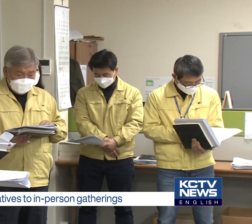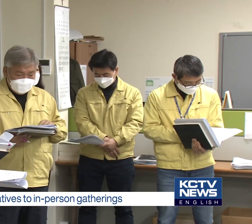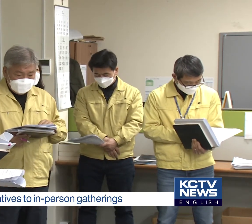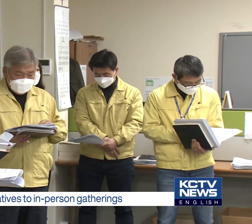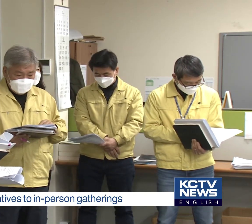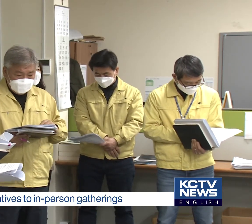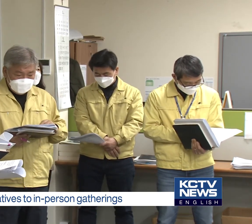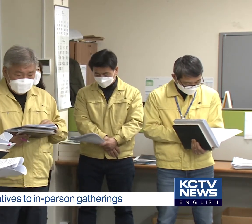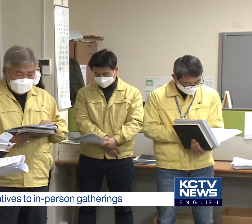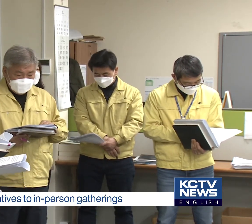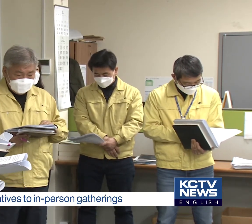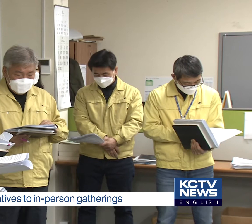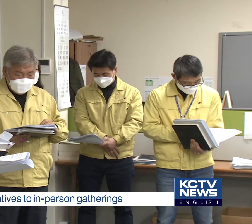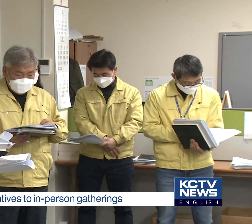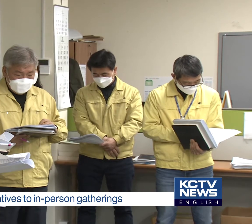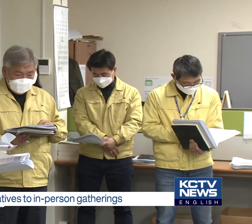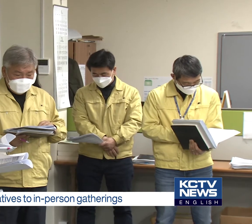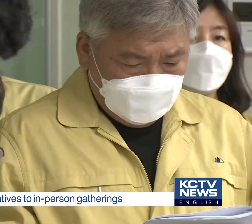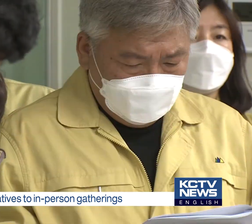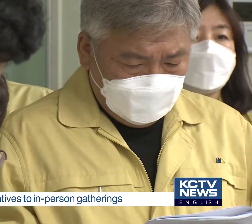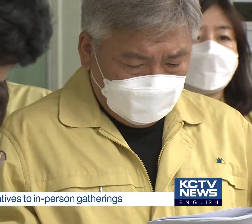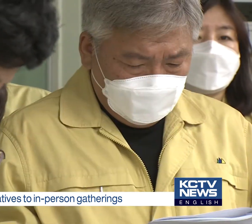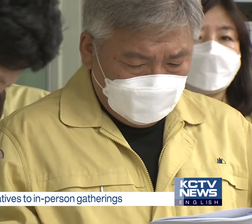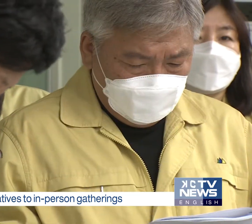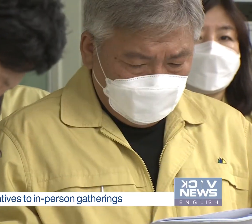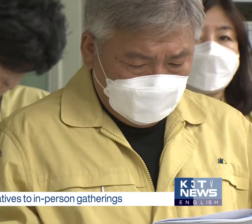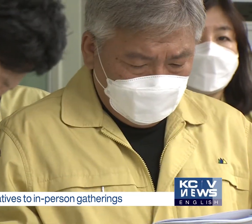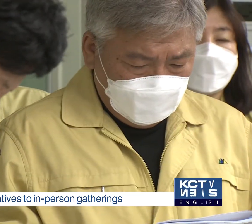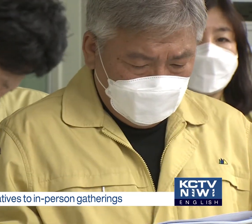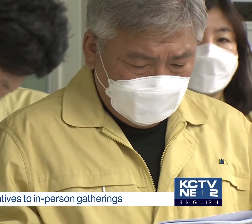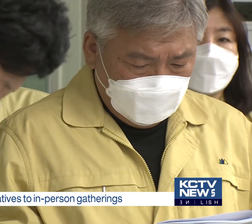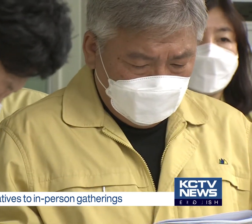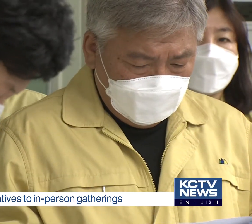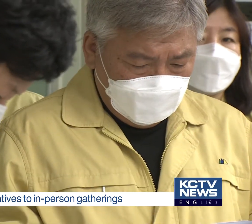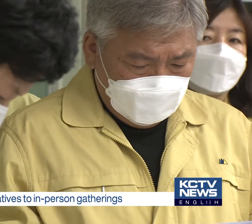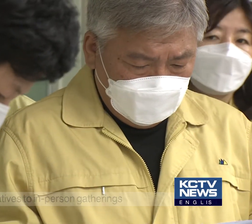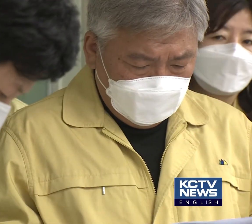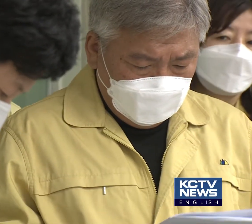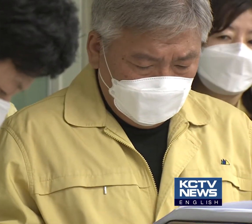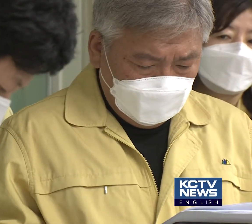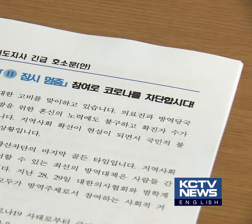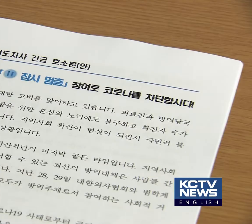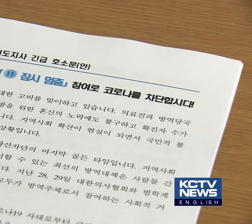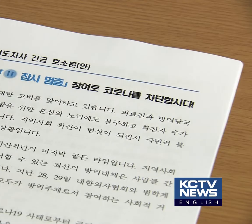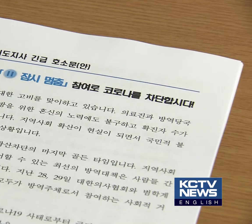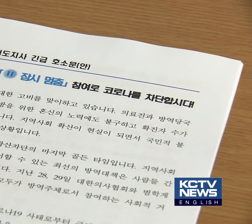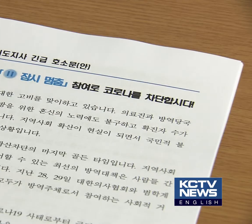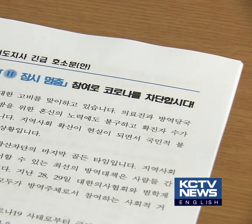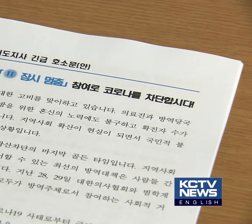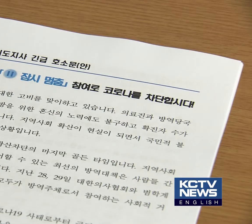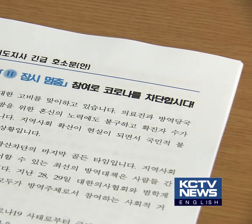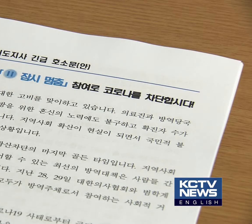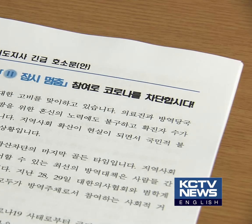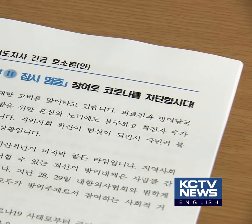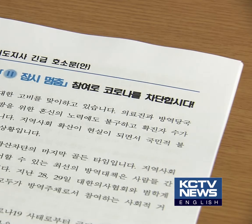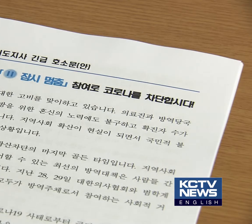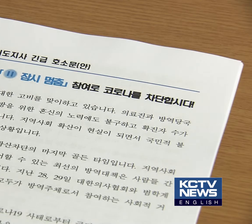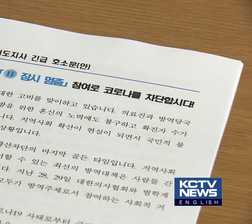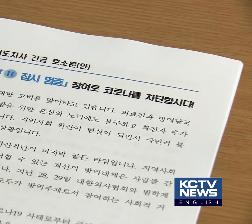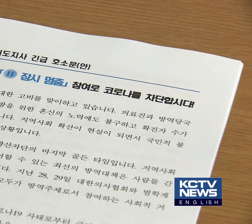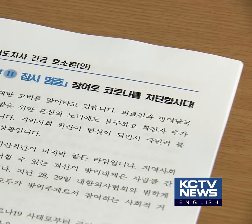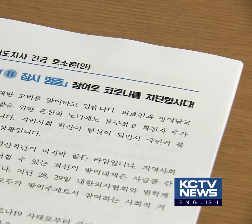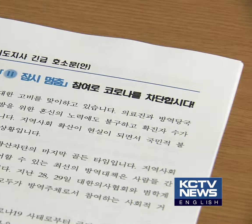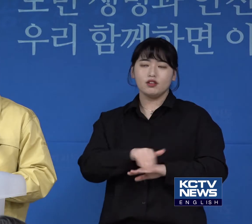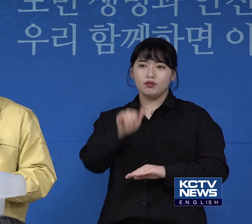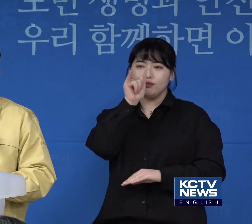gatherings and to minimize in-person meetings wherever possible. Alternative methods of communication, either online or by telephone, are